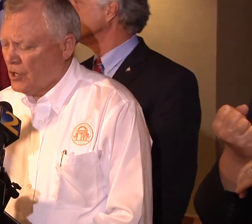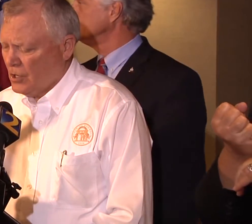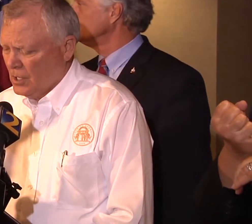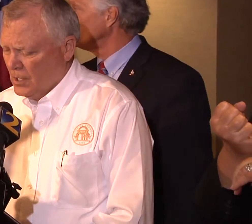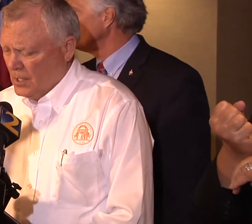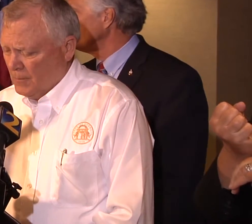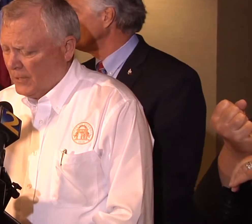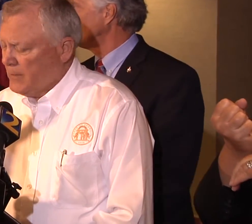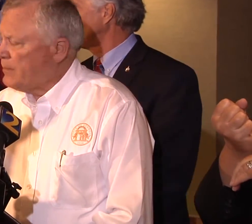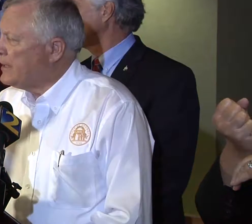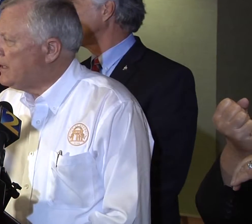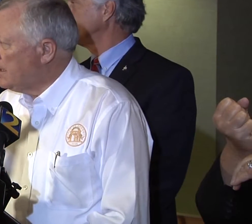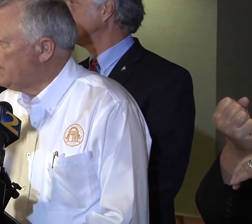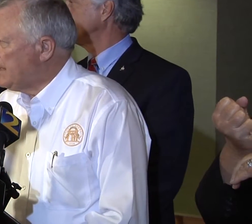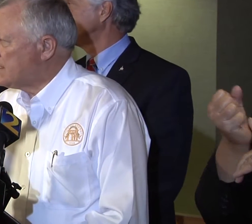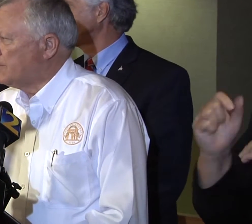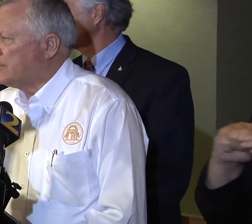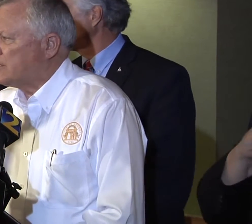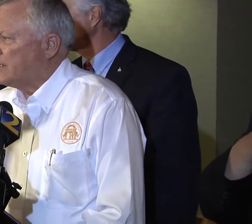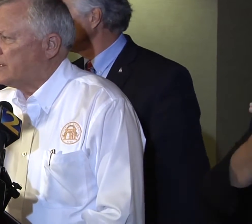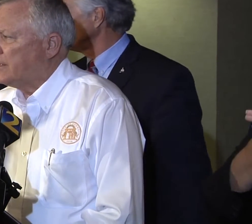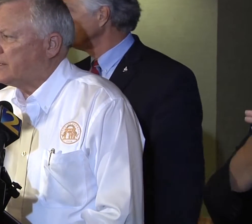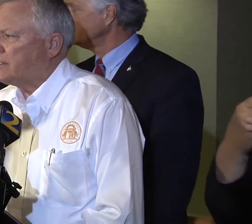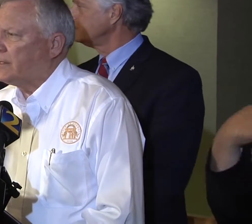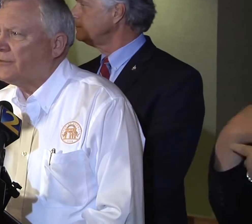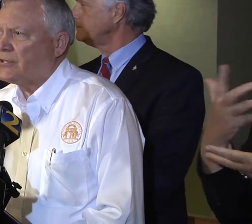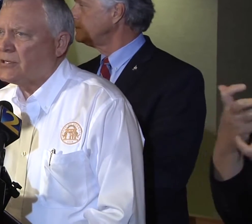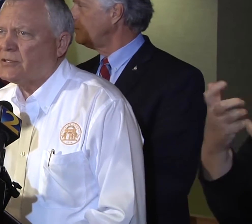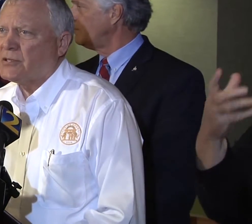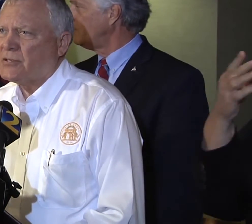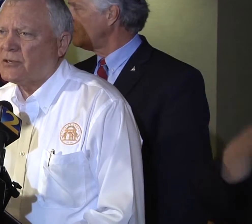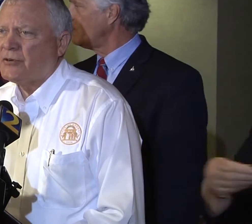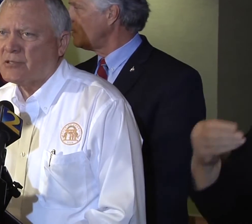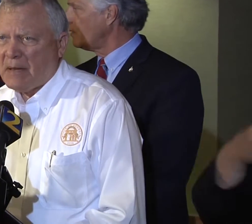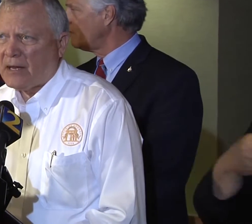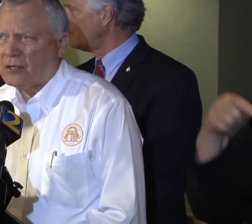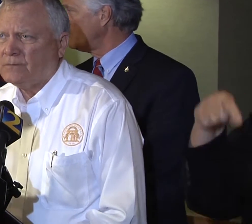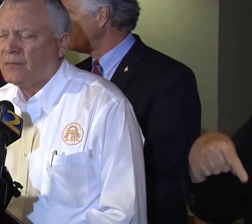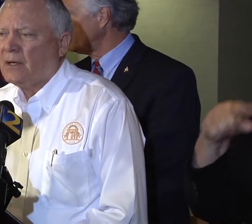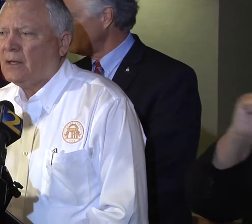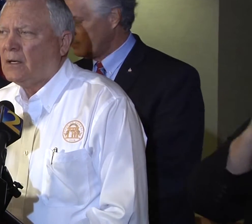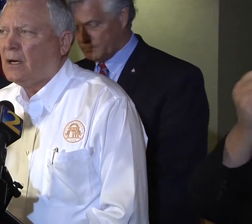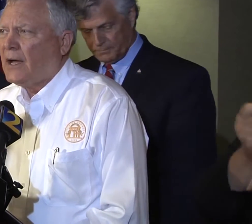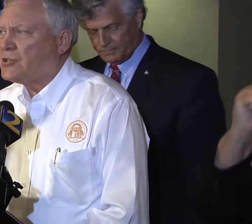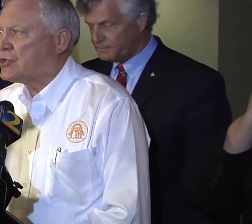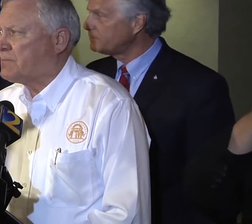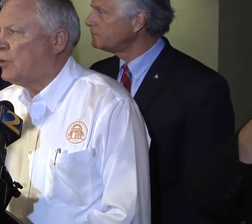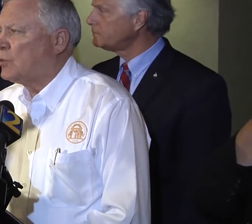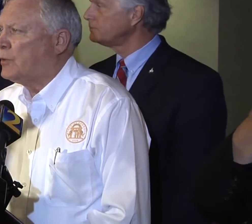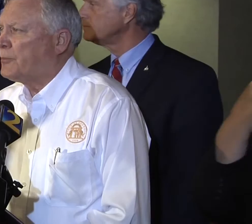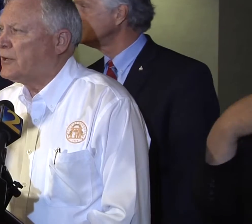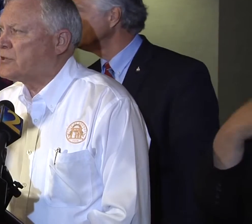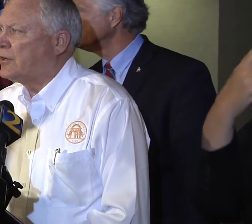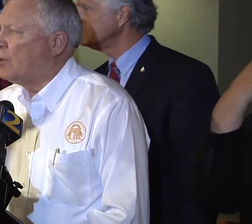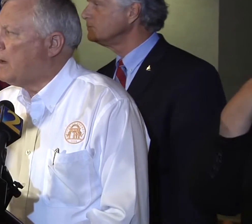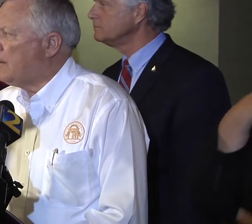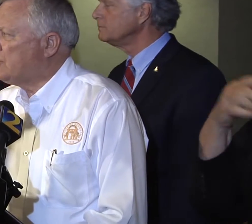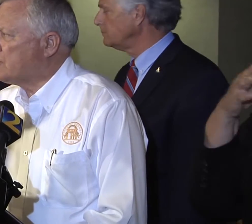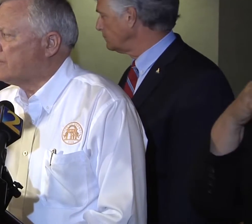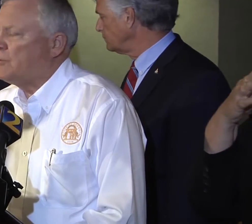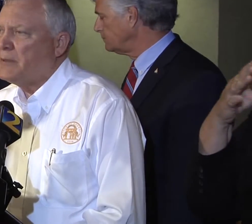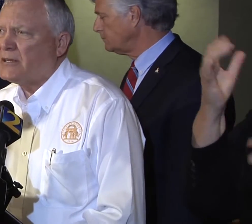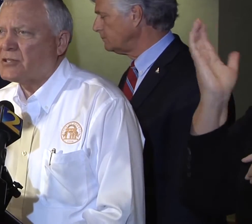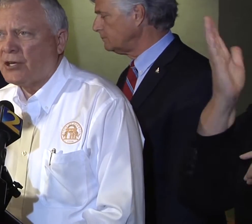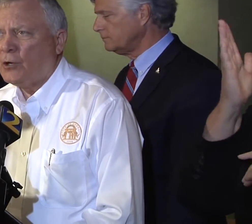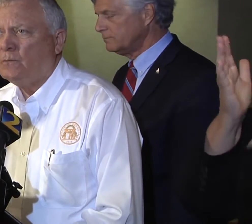upon us all. But let me begin by simply saying that this is a serious matter. I just spoke with President Obama